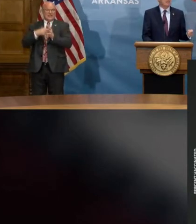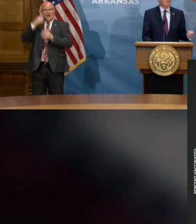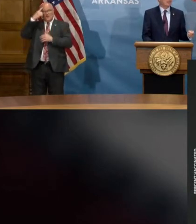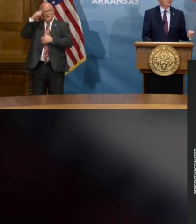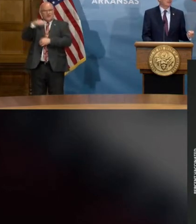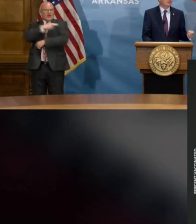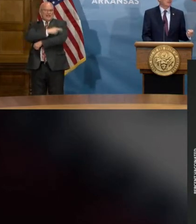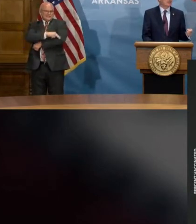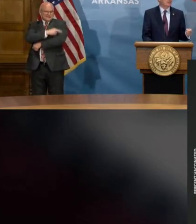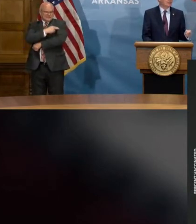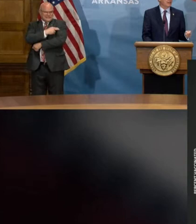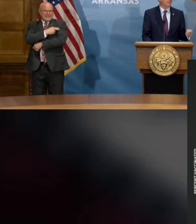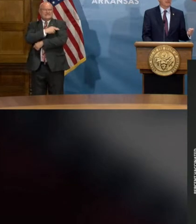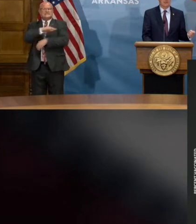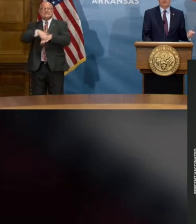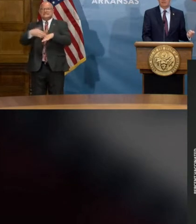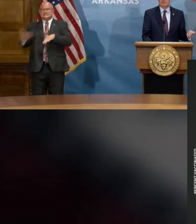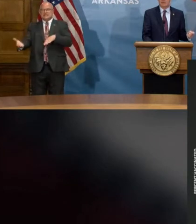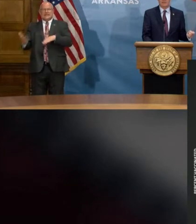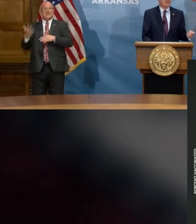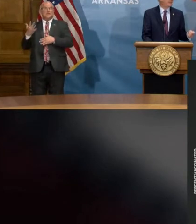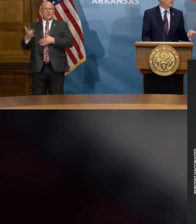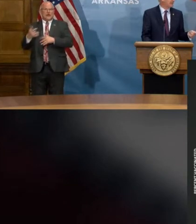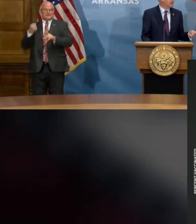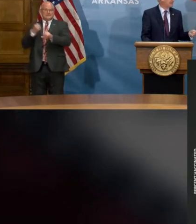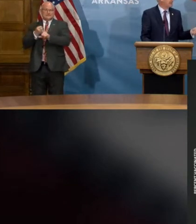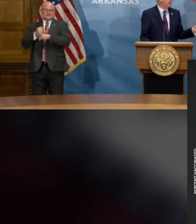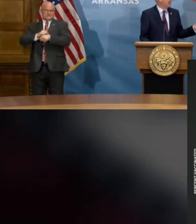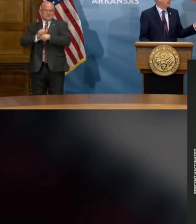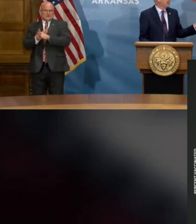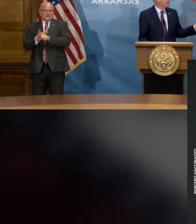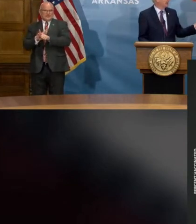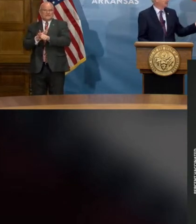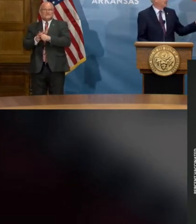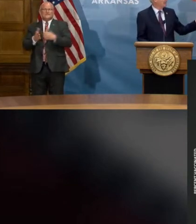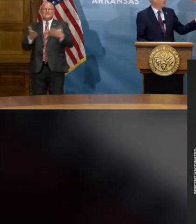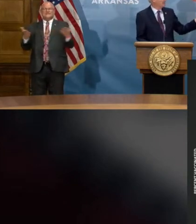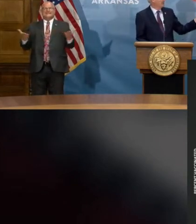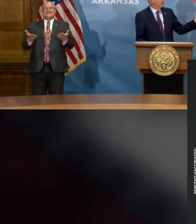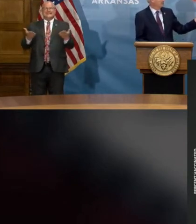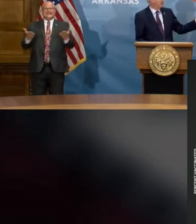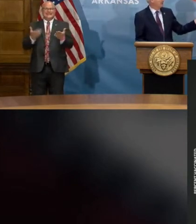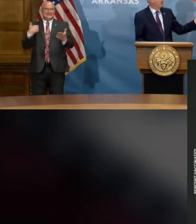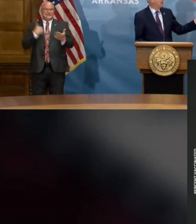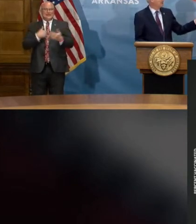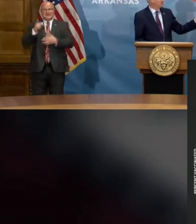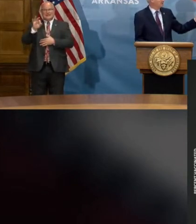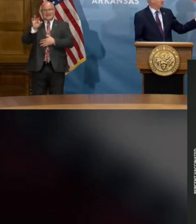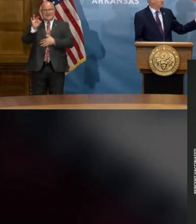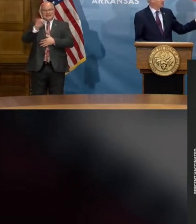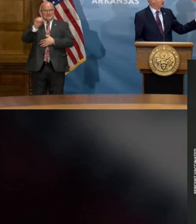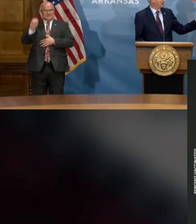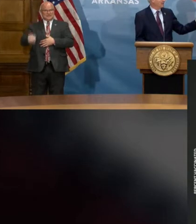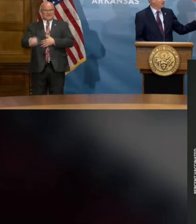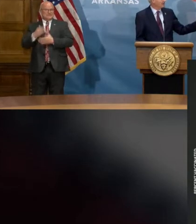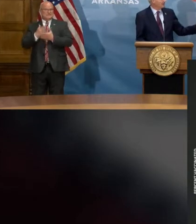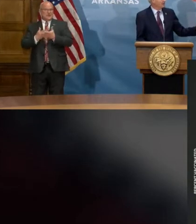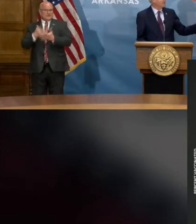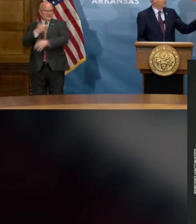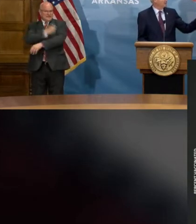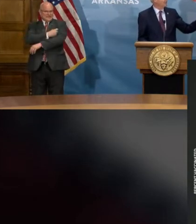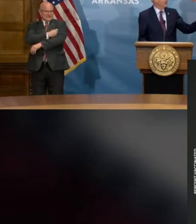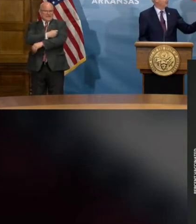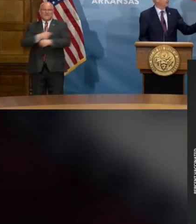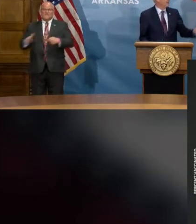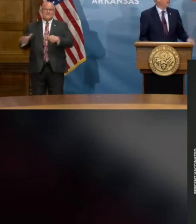to hospitalization and death because of COVID-19. And here we have 19% partially